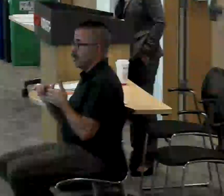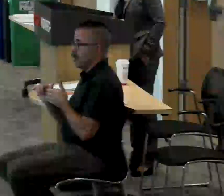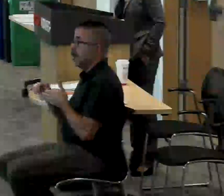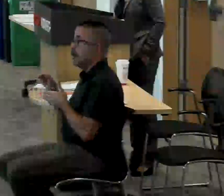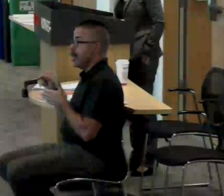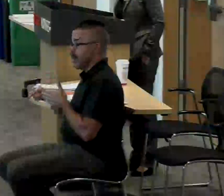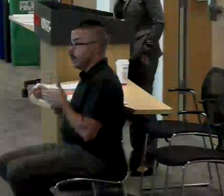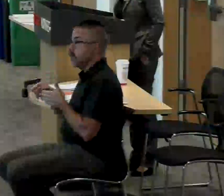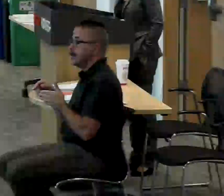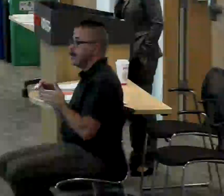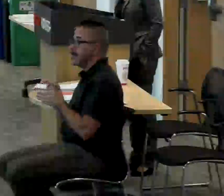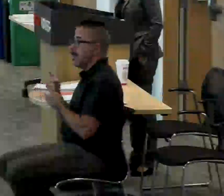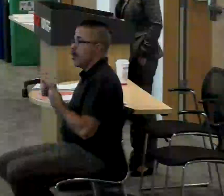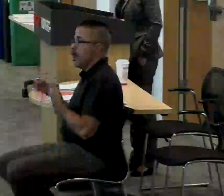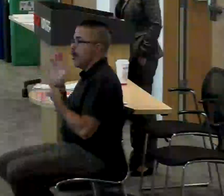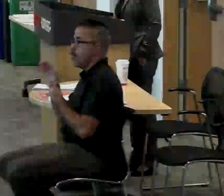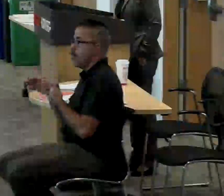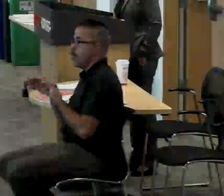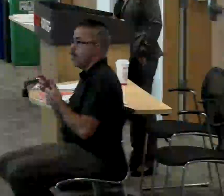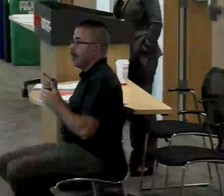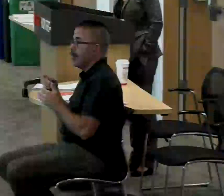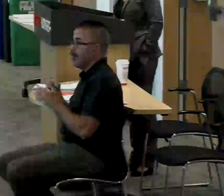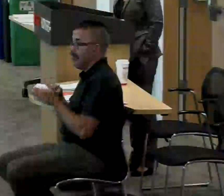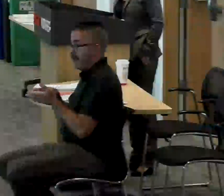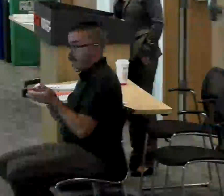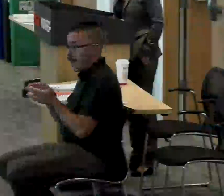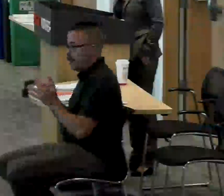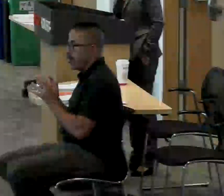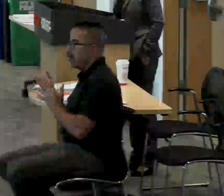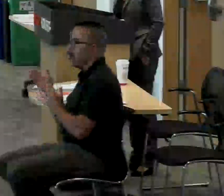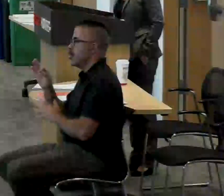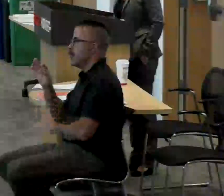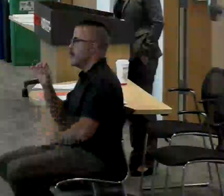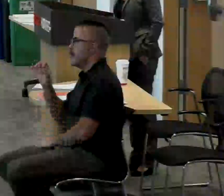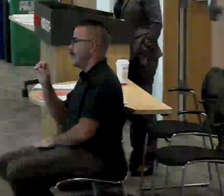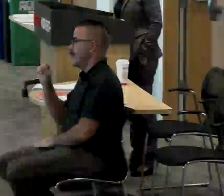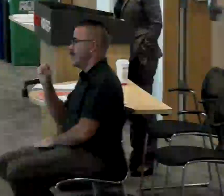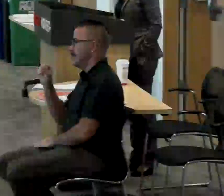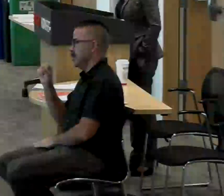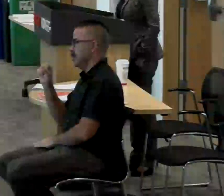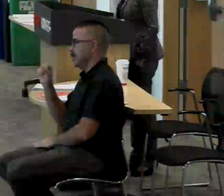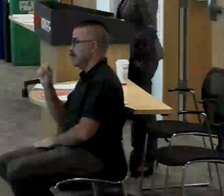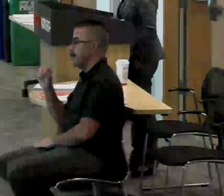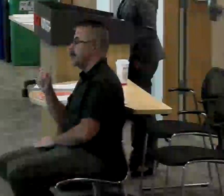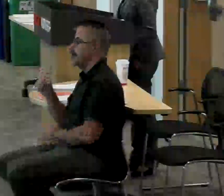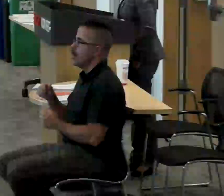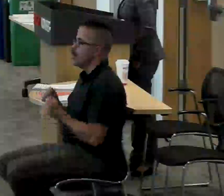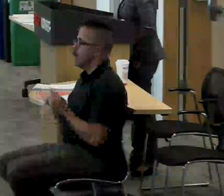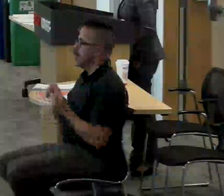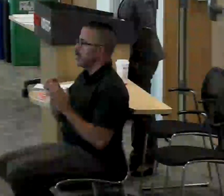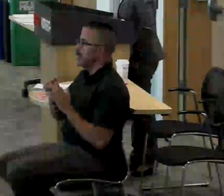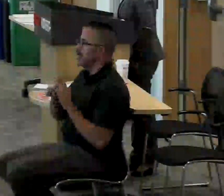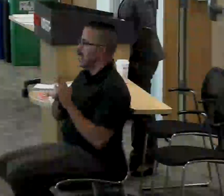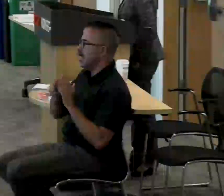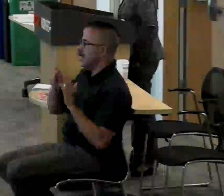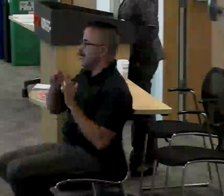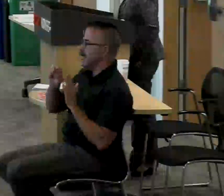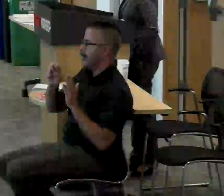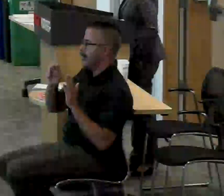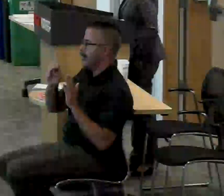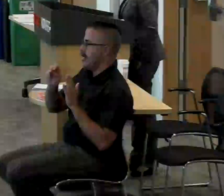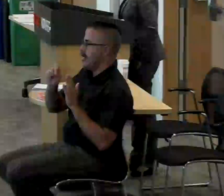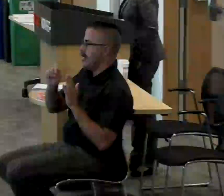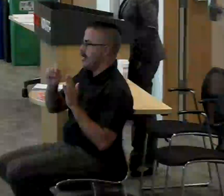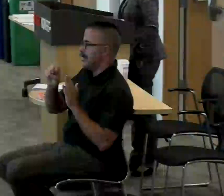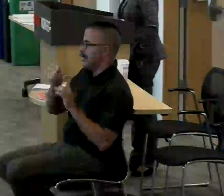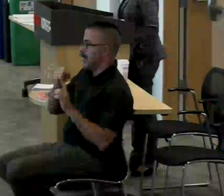on fees. And I'll talk to you about that momentarily. But there, with the exception of Tennessee, every ABLE program has